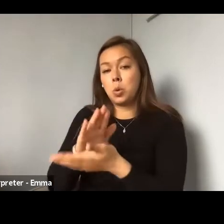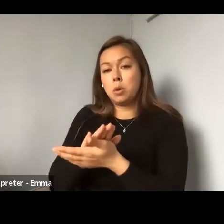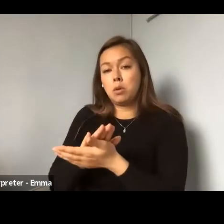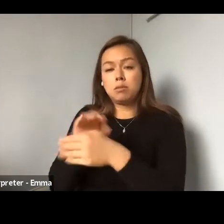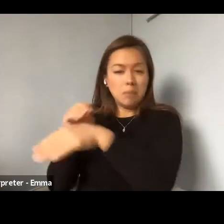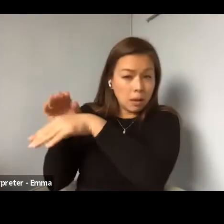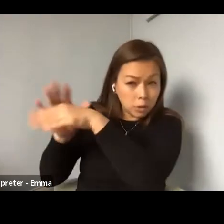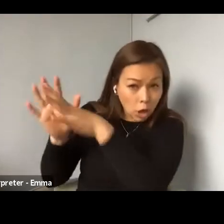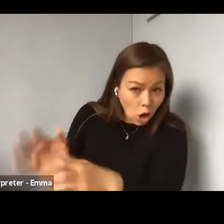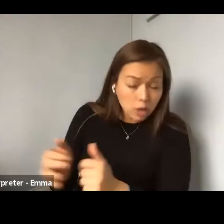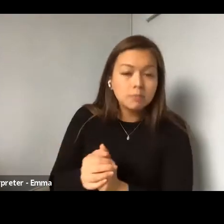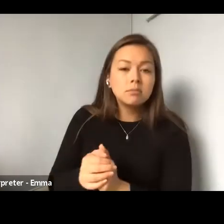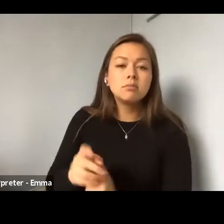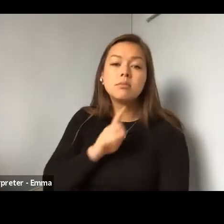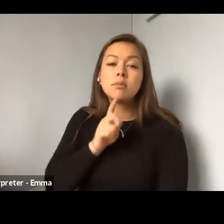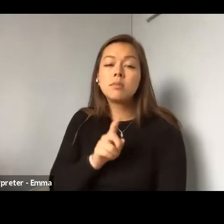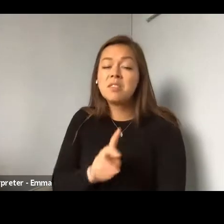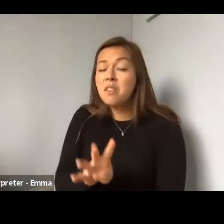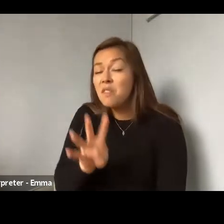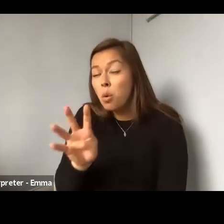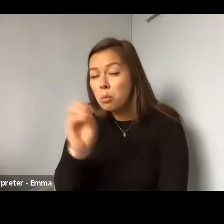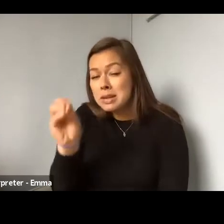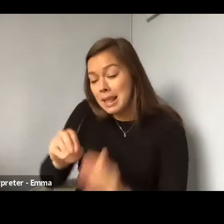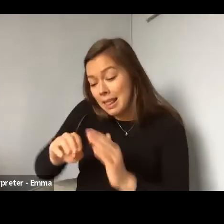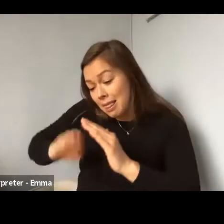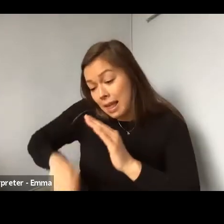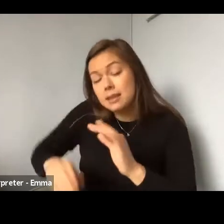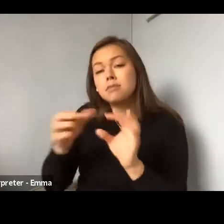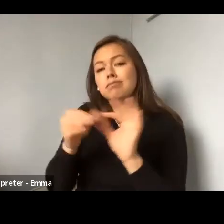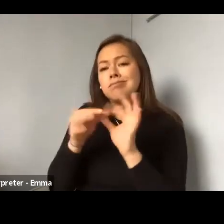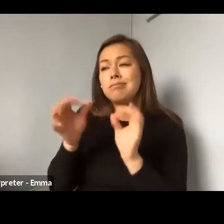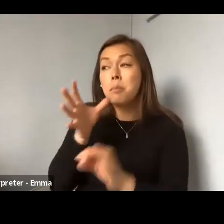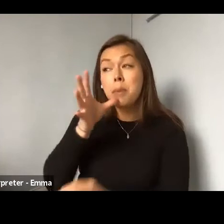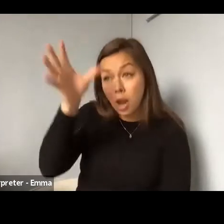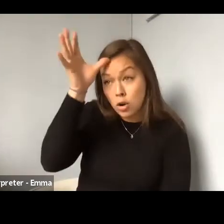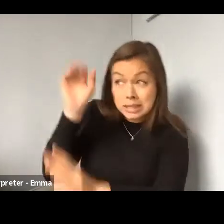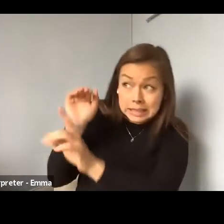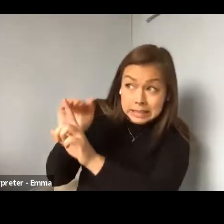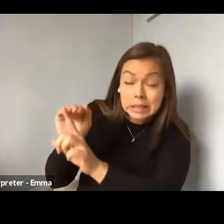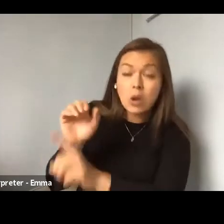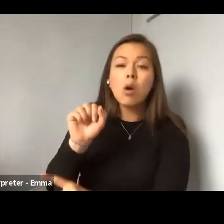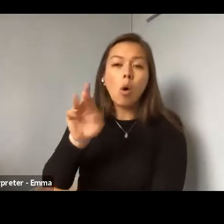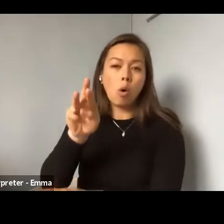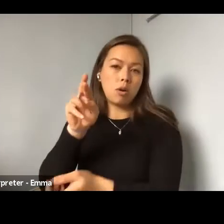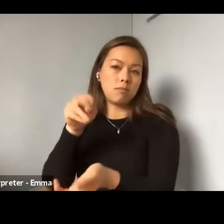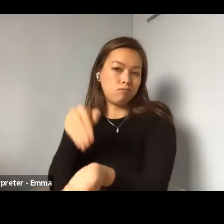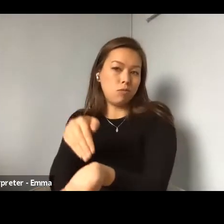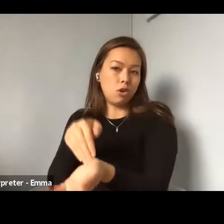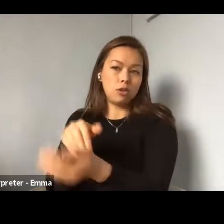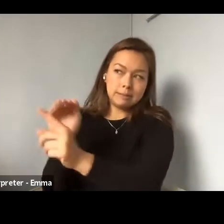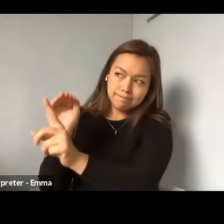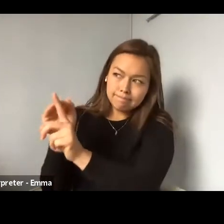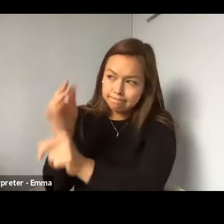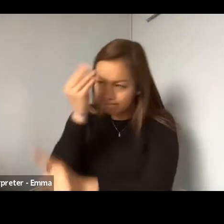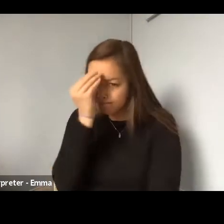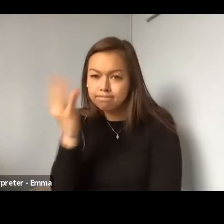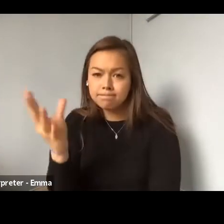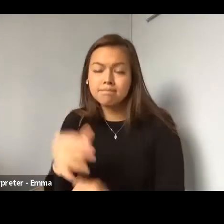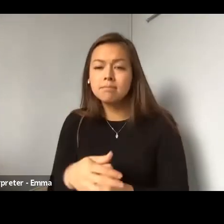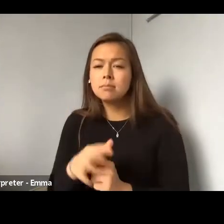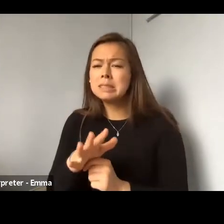chose options like parents or physicians. And that is a little bit more worrisome when we think about the fact that a physician or community